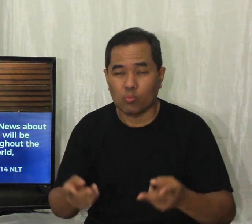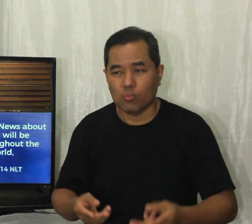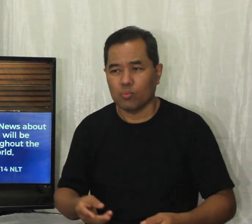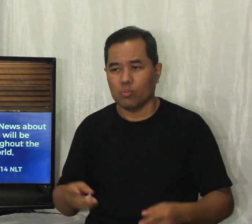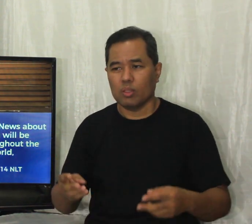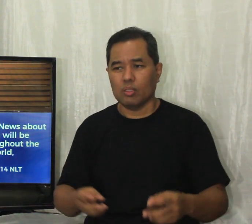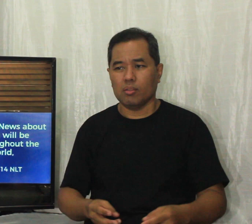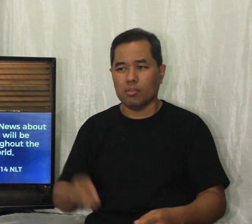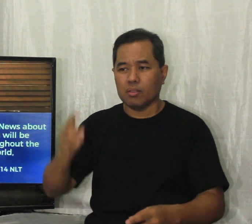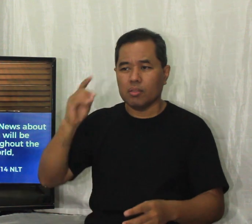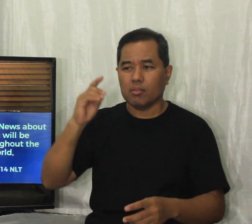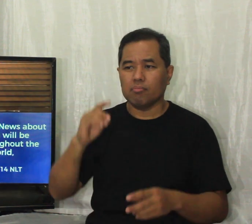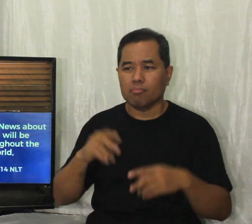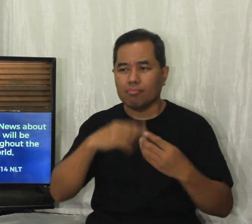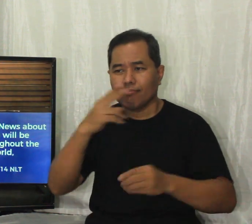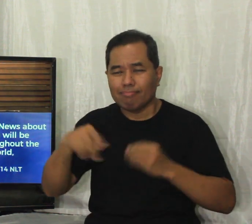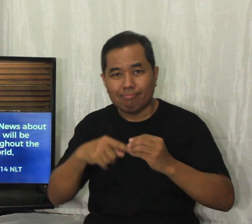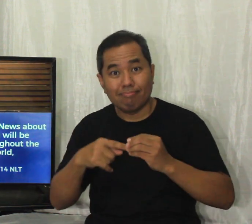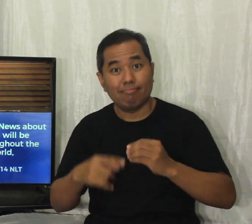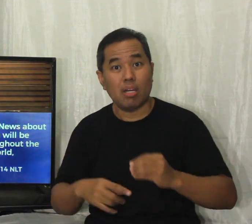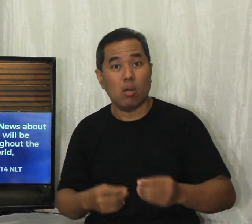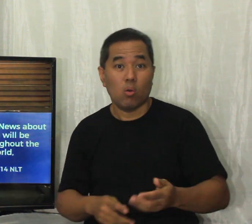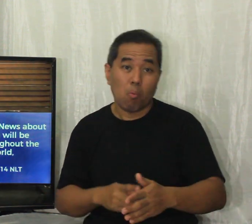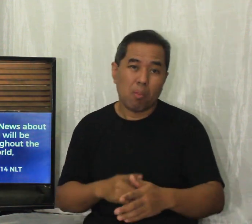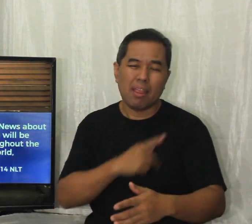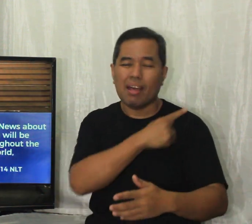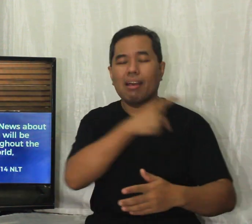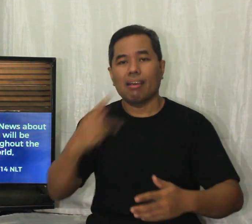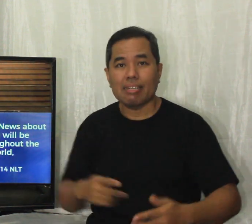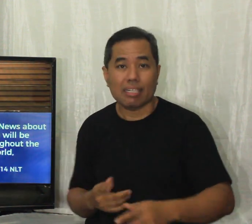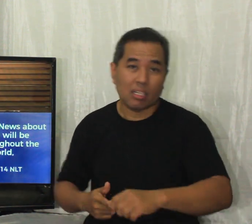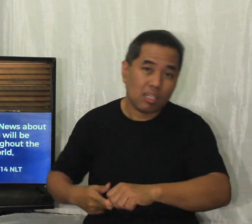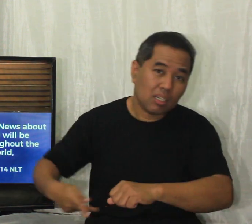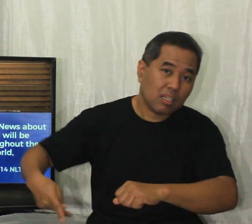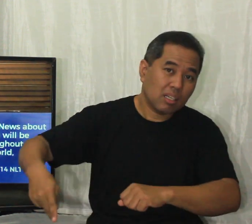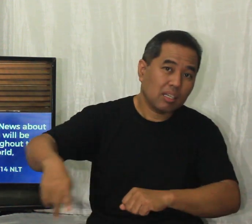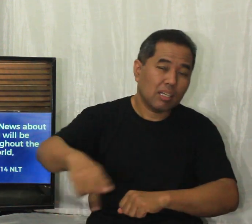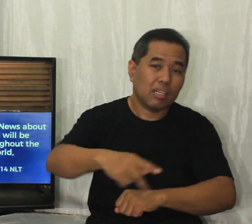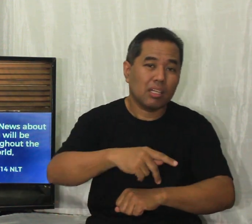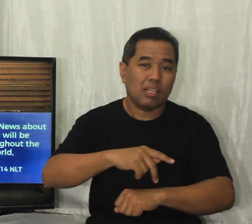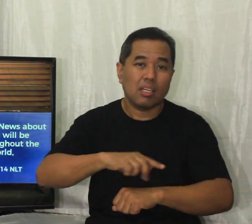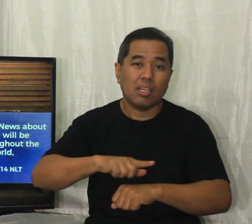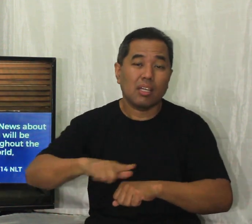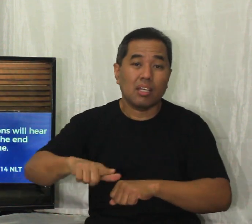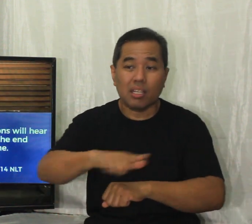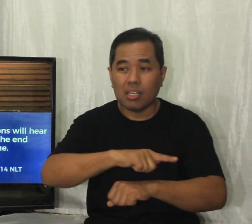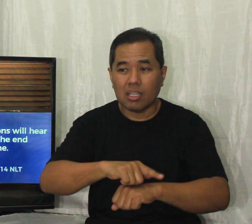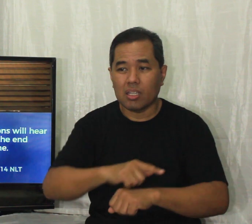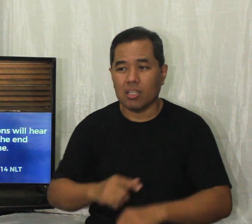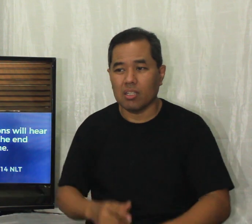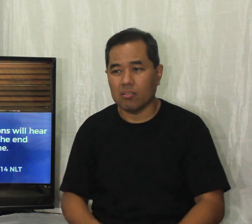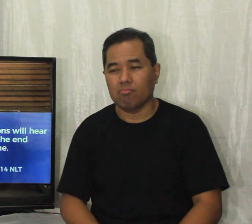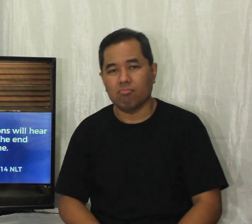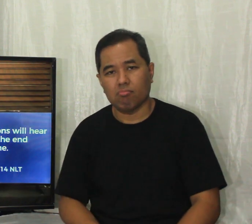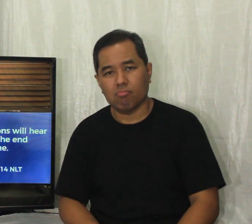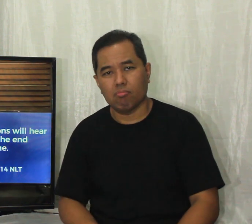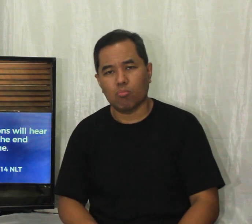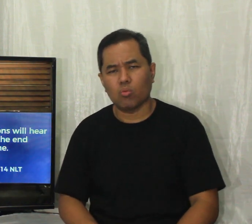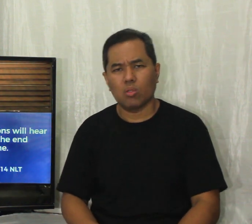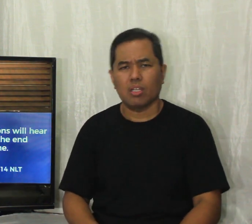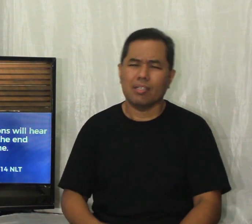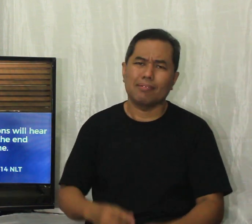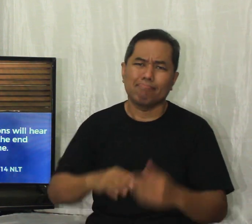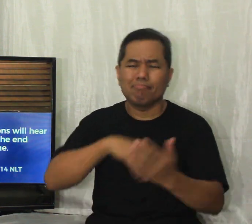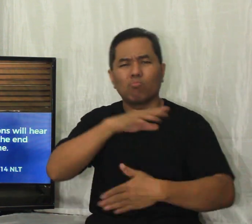has happened and continues to happen. Again, that's a prophetic statement that Jesus makes, so that all nations will hear it,